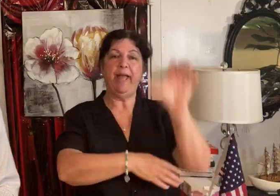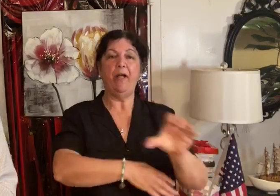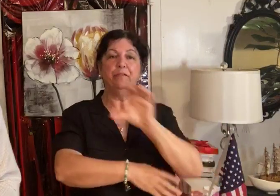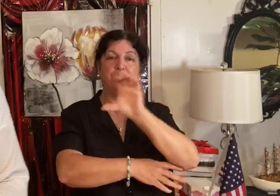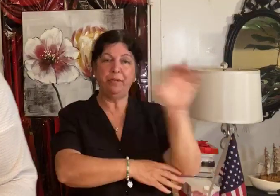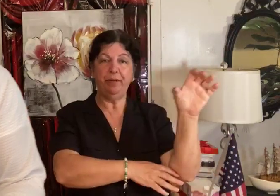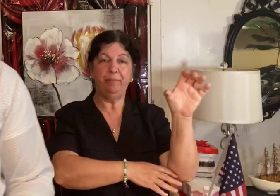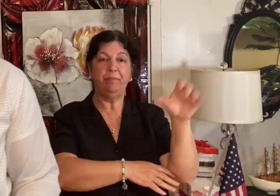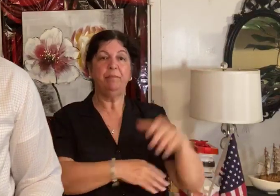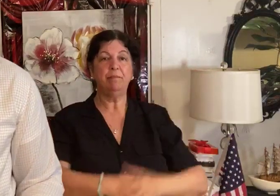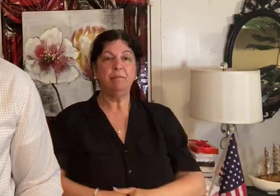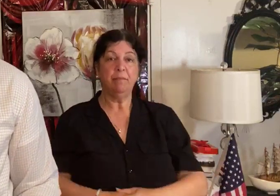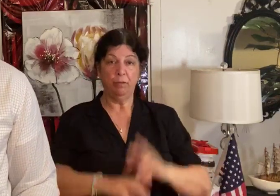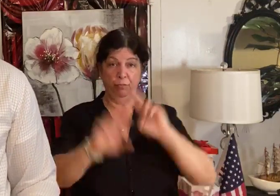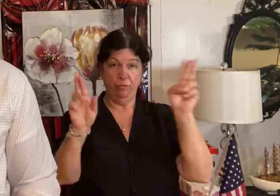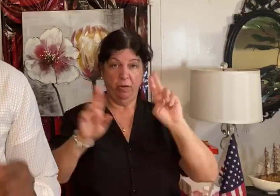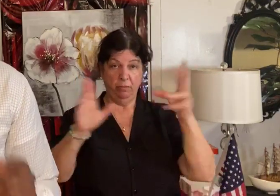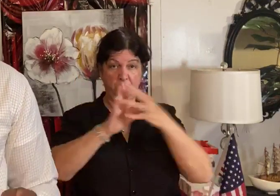Calvary.